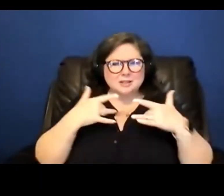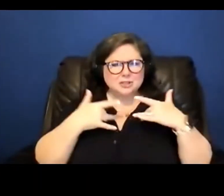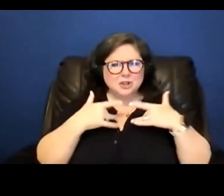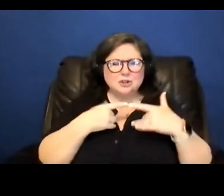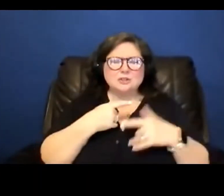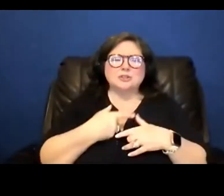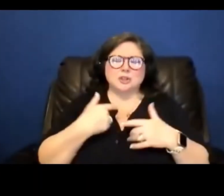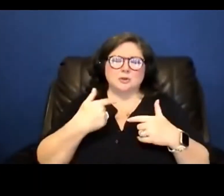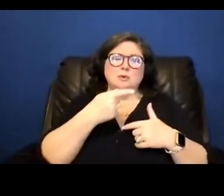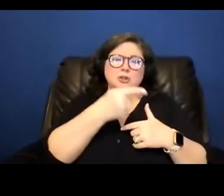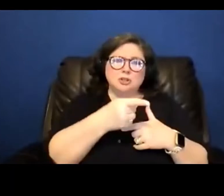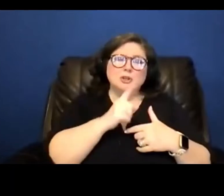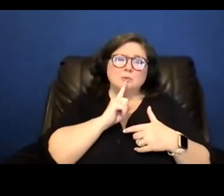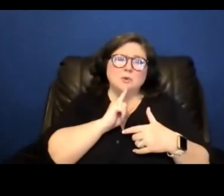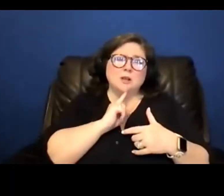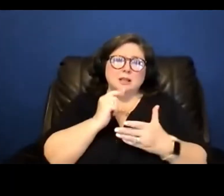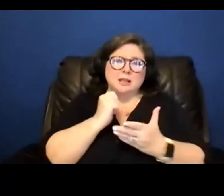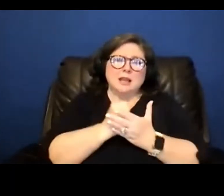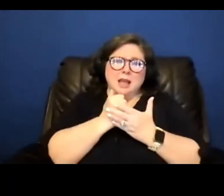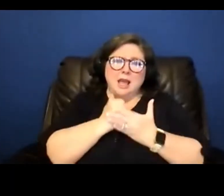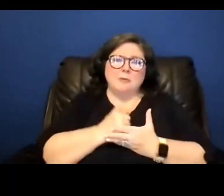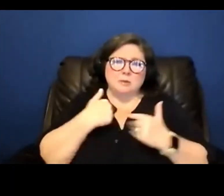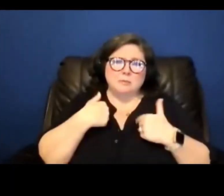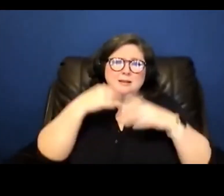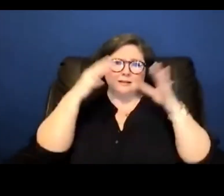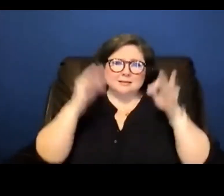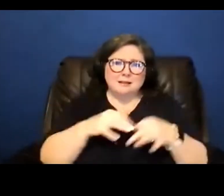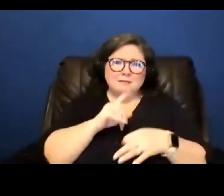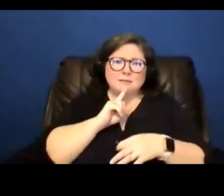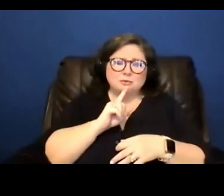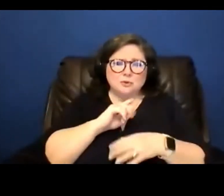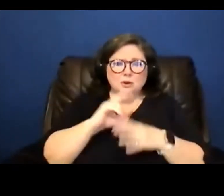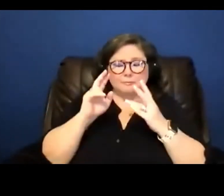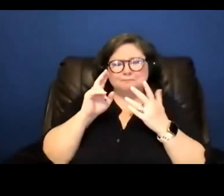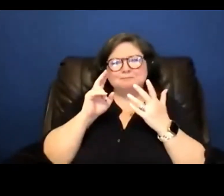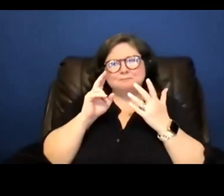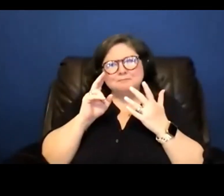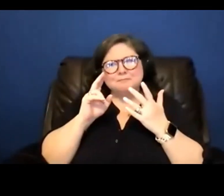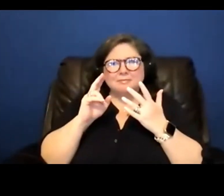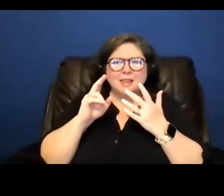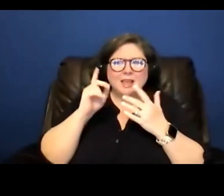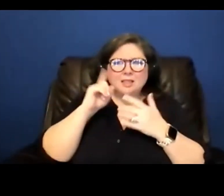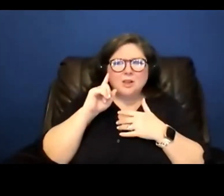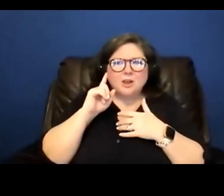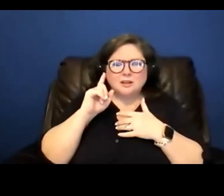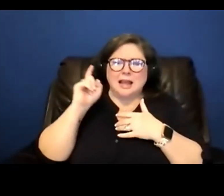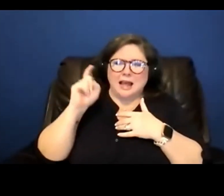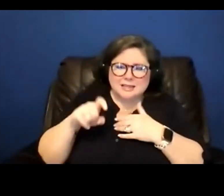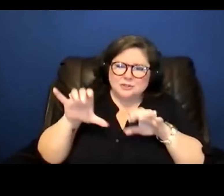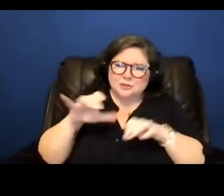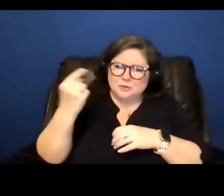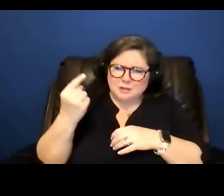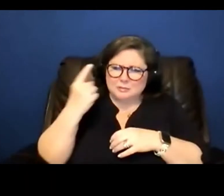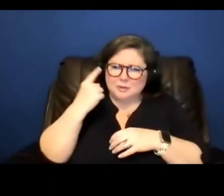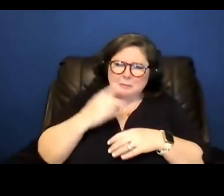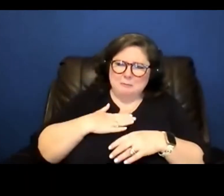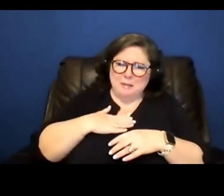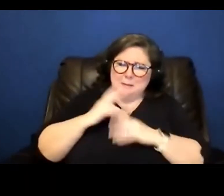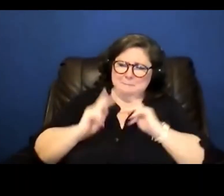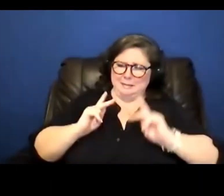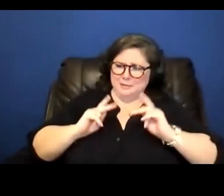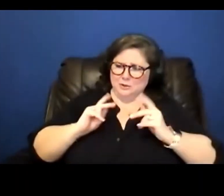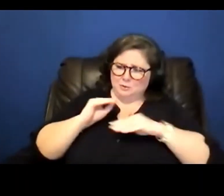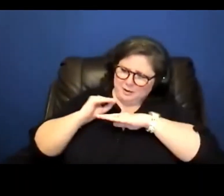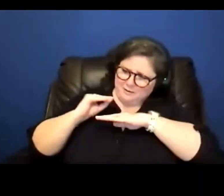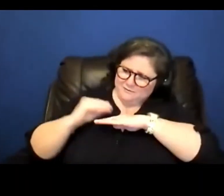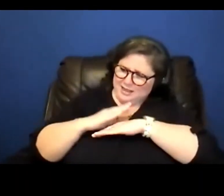factor for me as well. When I couple that with the fact that I needed to do something because my people were being